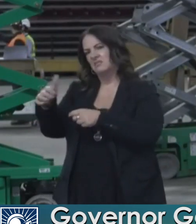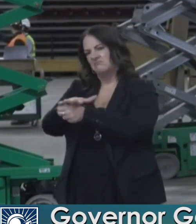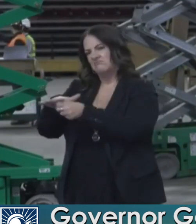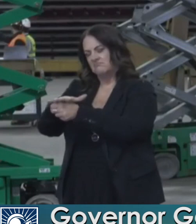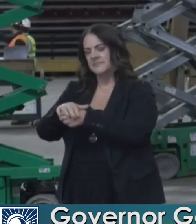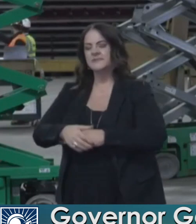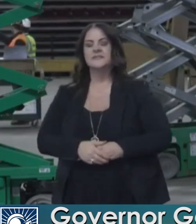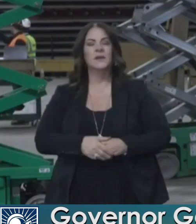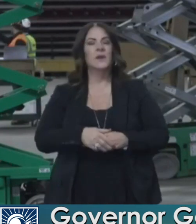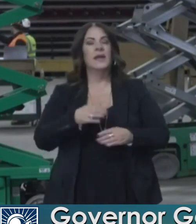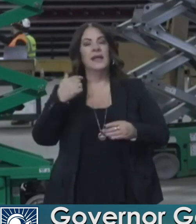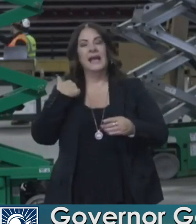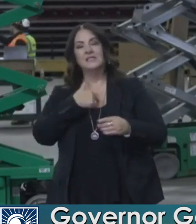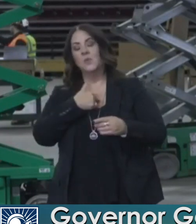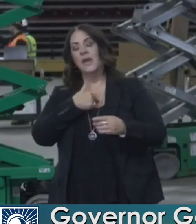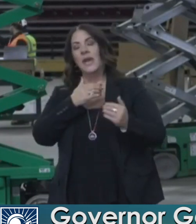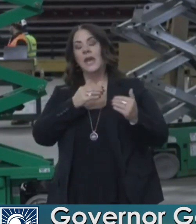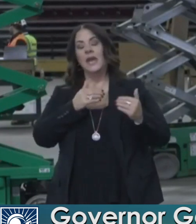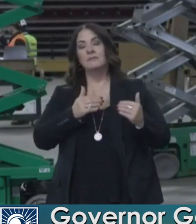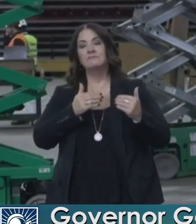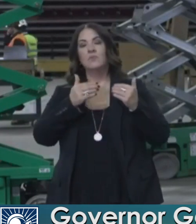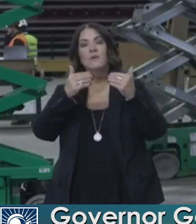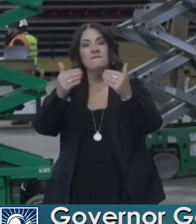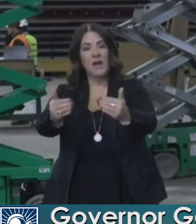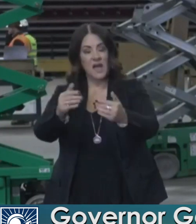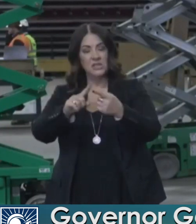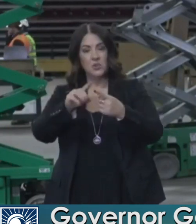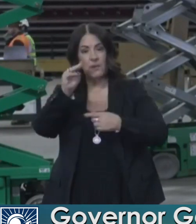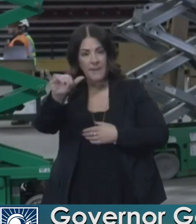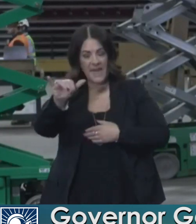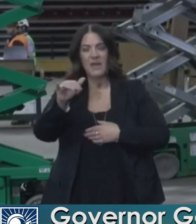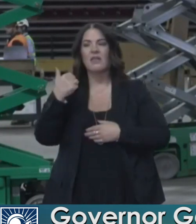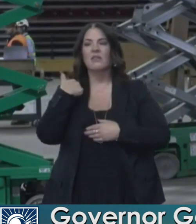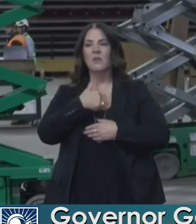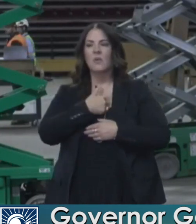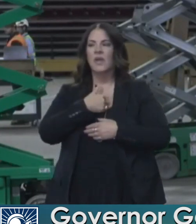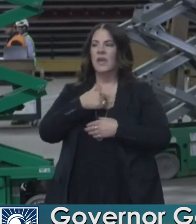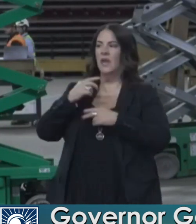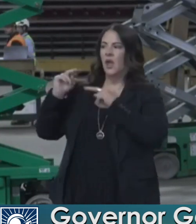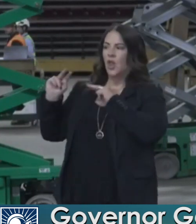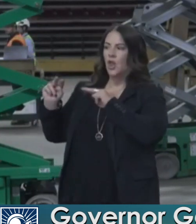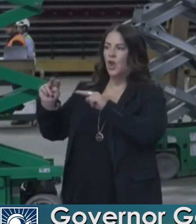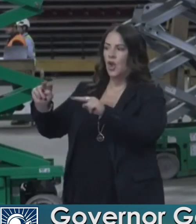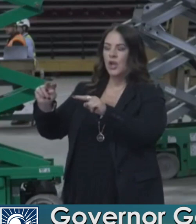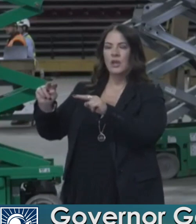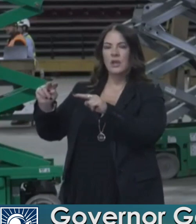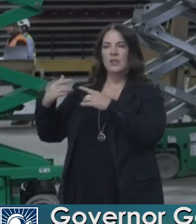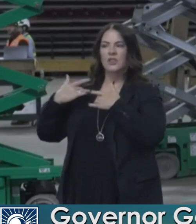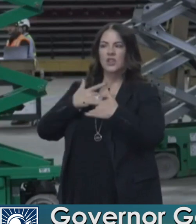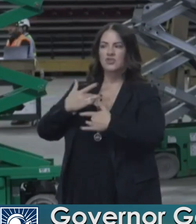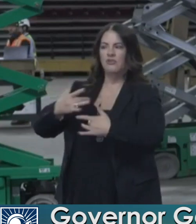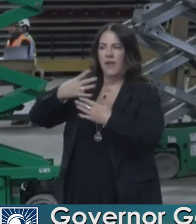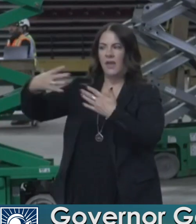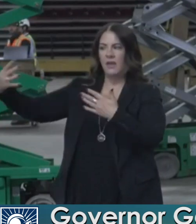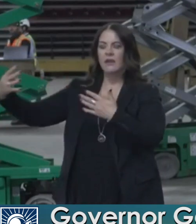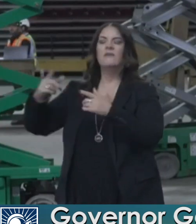and our modeling and projection numbers remain static, meaning they show that they're continuing to grow, then we'll enter in that Phase